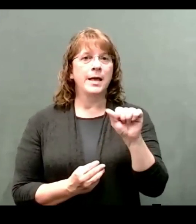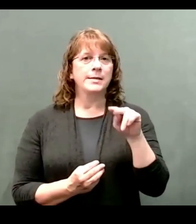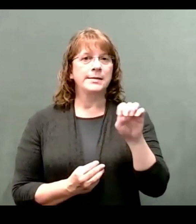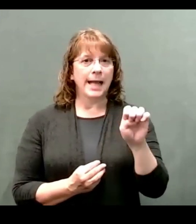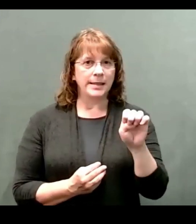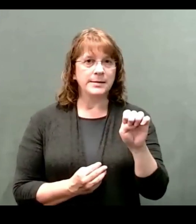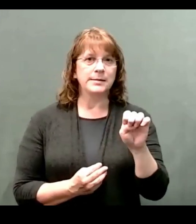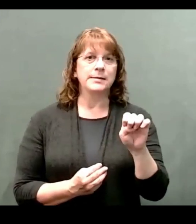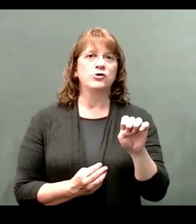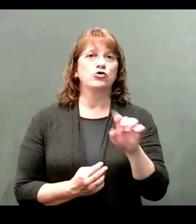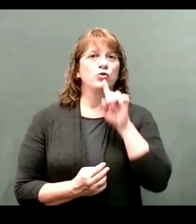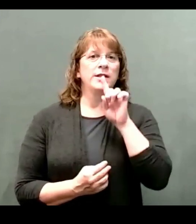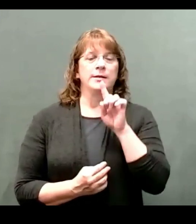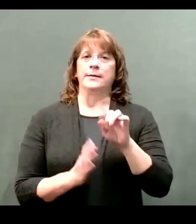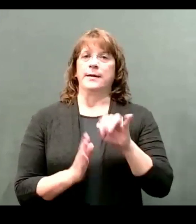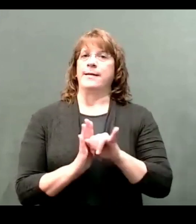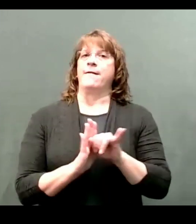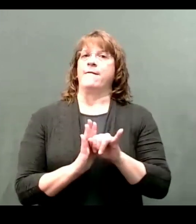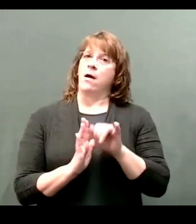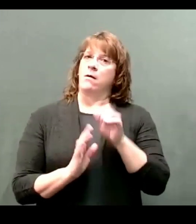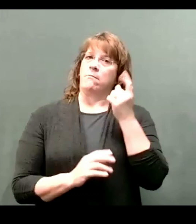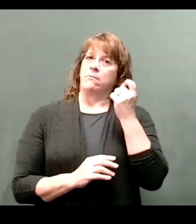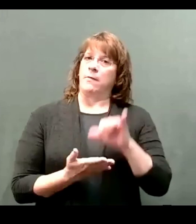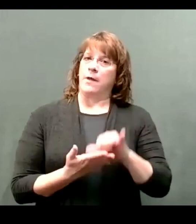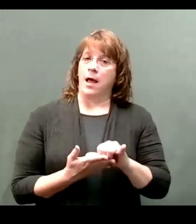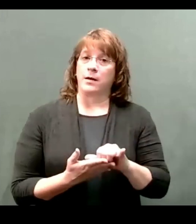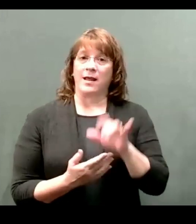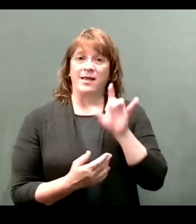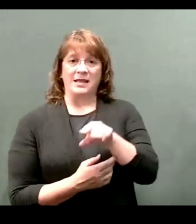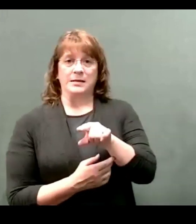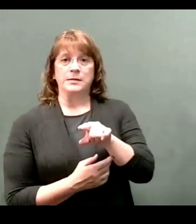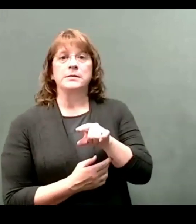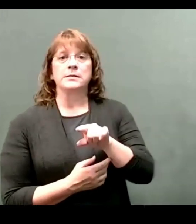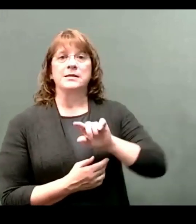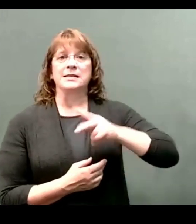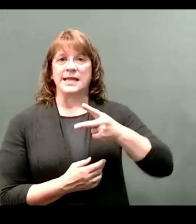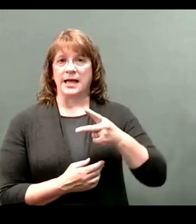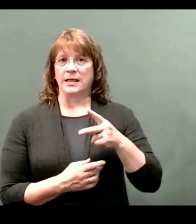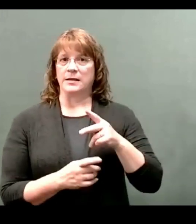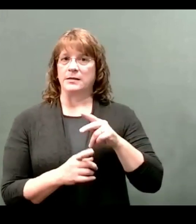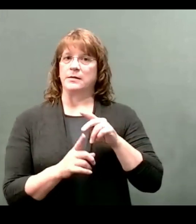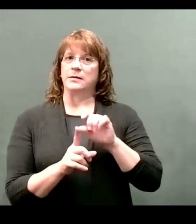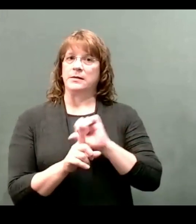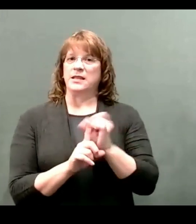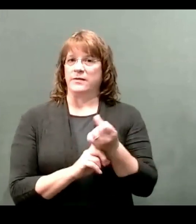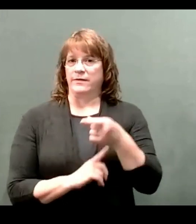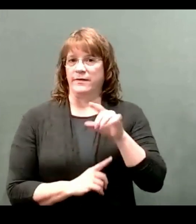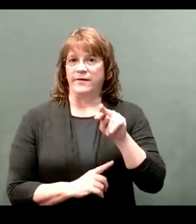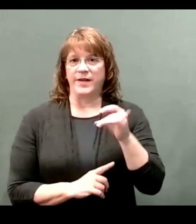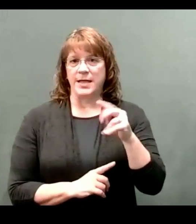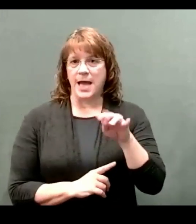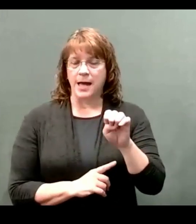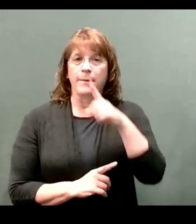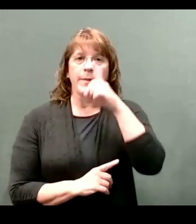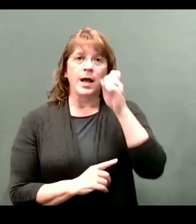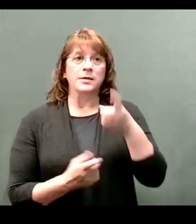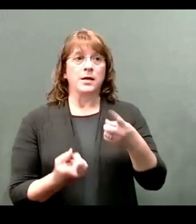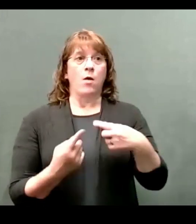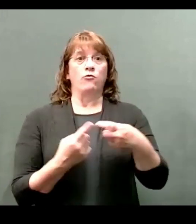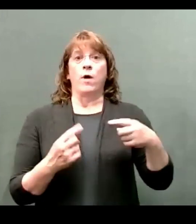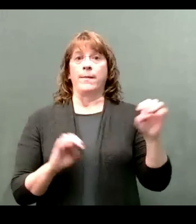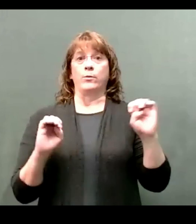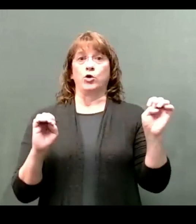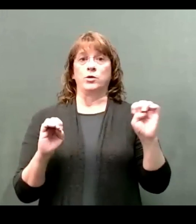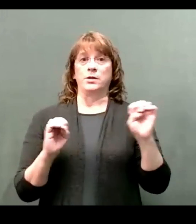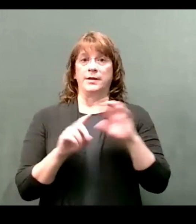may especially identify with, this vignette, because so many SANES do come from the emergency